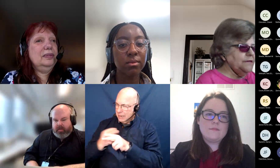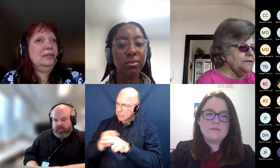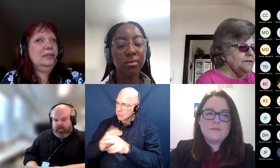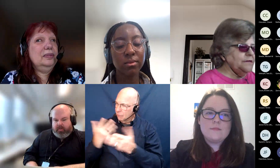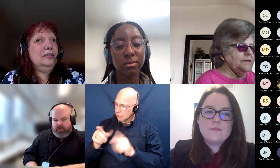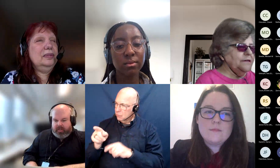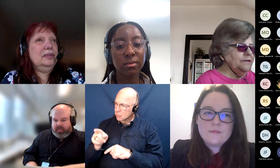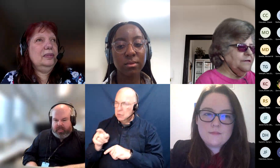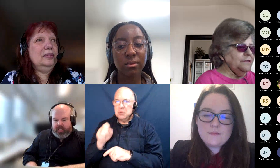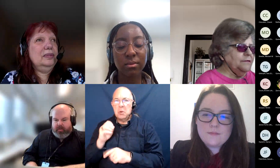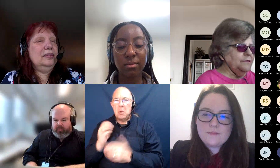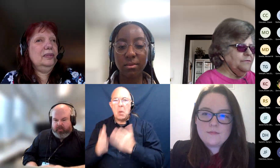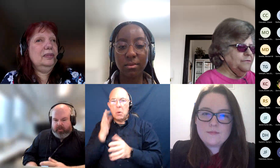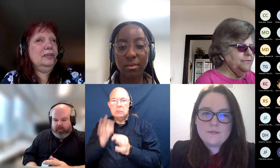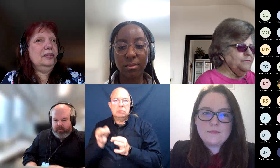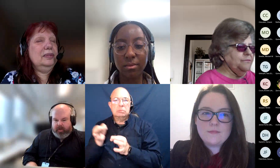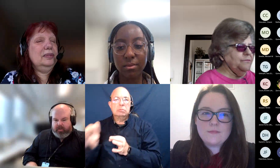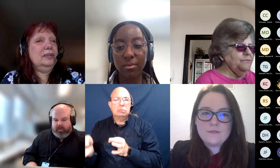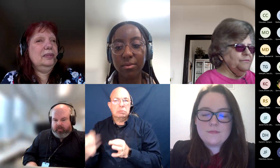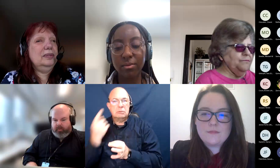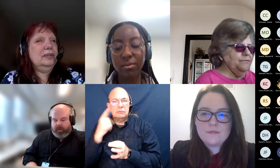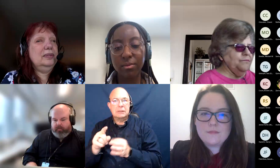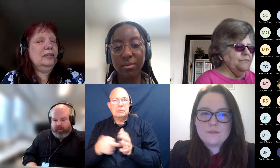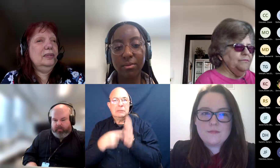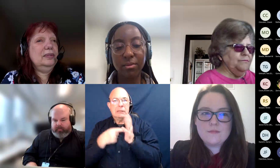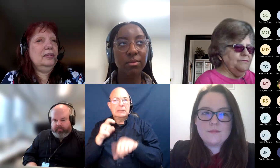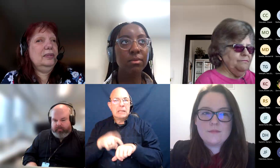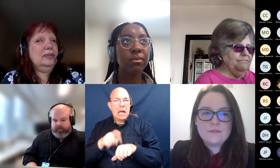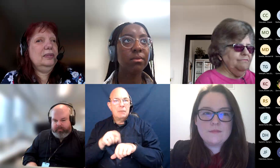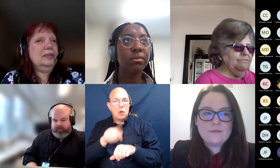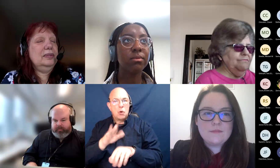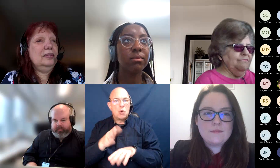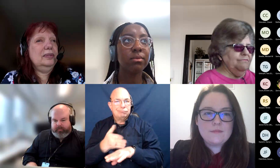basis, so we'll just extend them for the duration of your recovery.